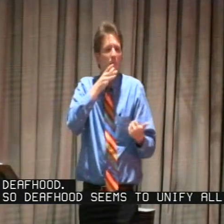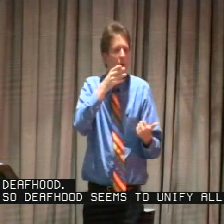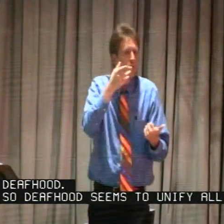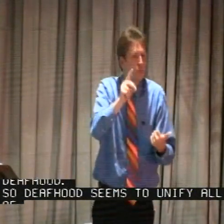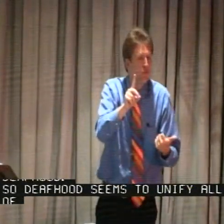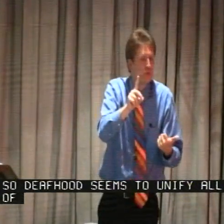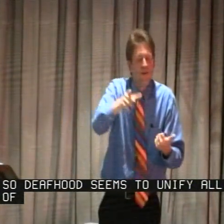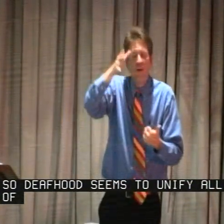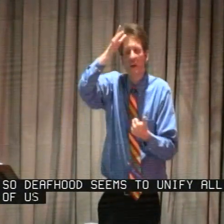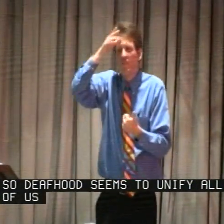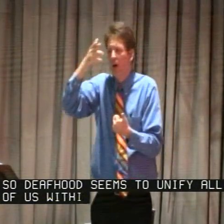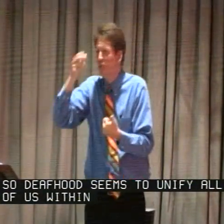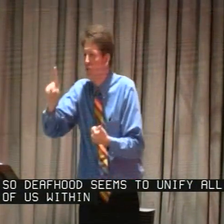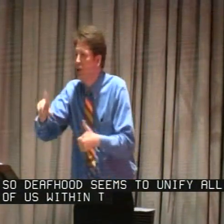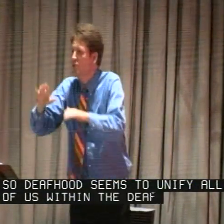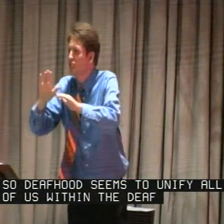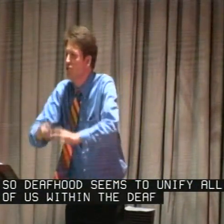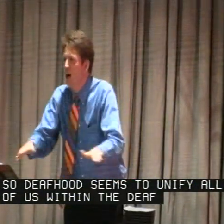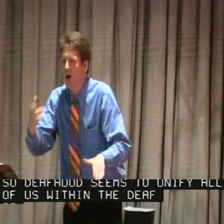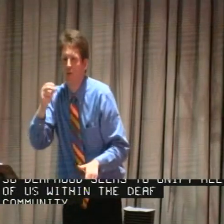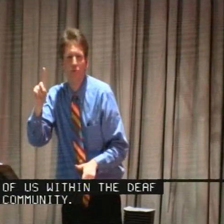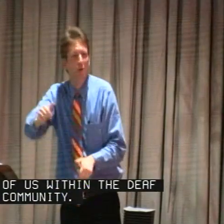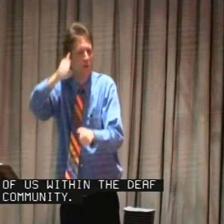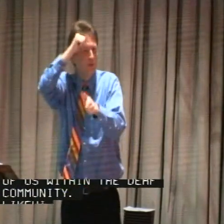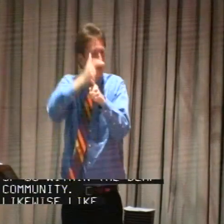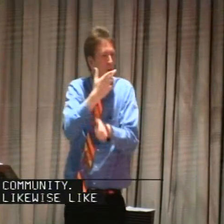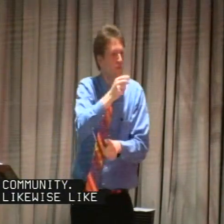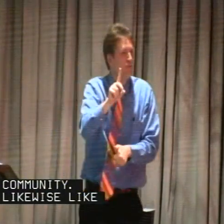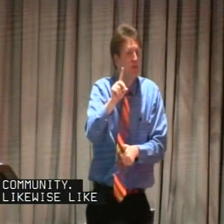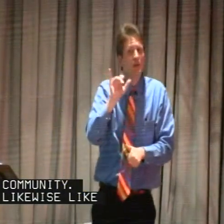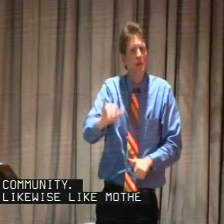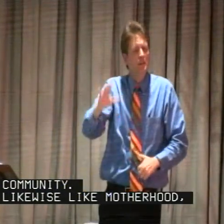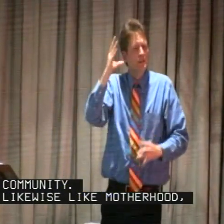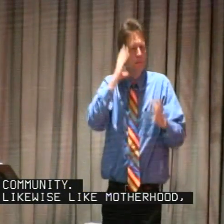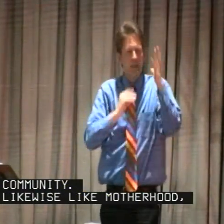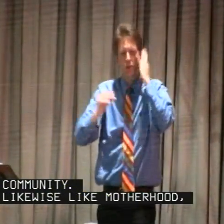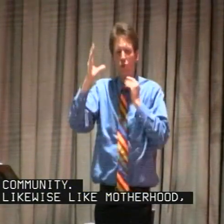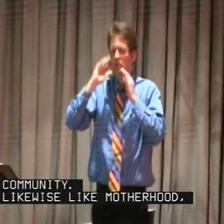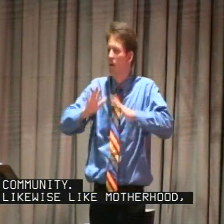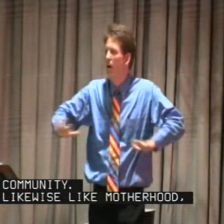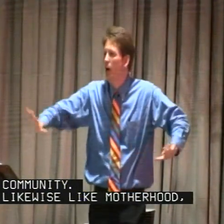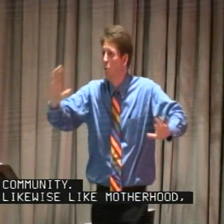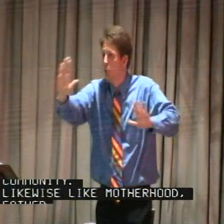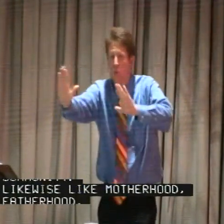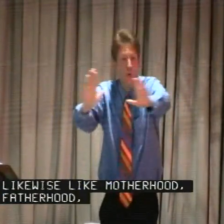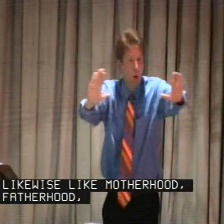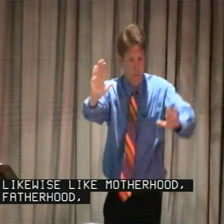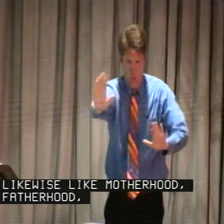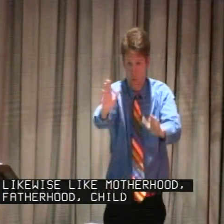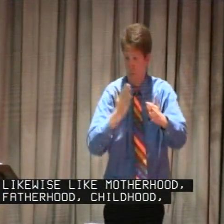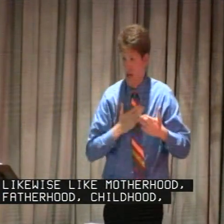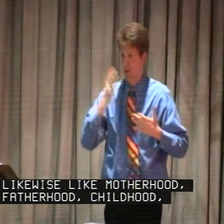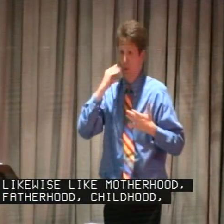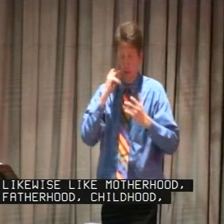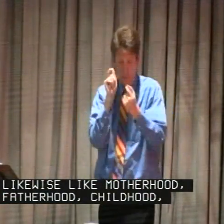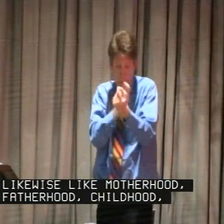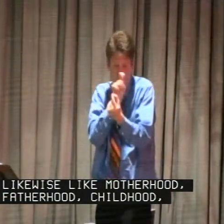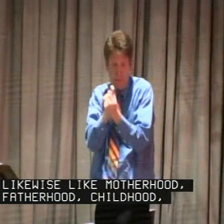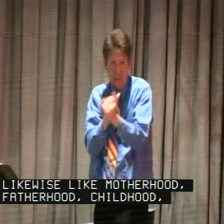And likewise, like motherhood, fatherhood, childhood, brotherhood, sisterhood. So these are